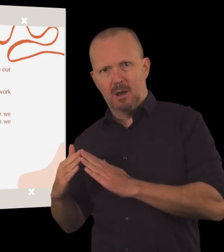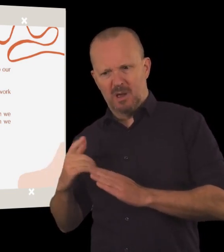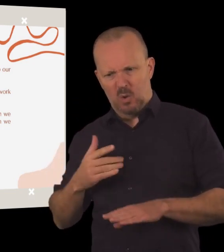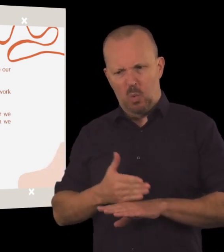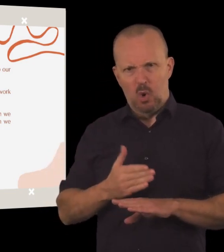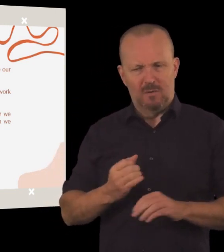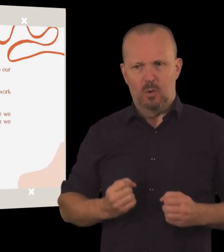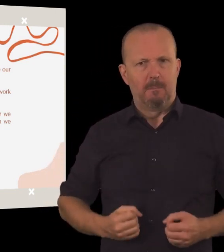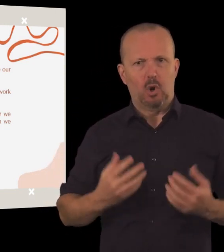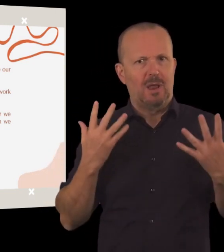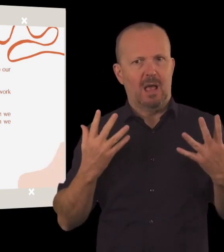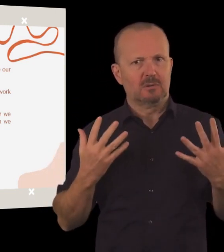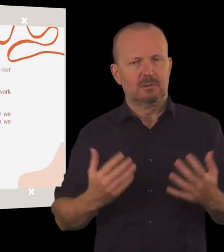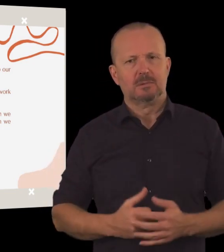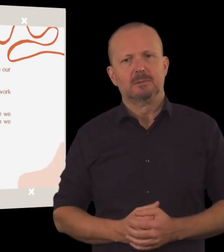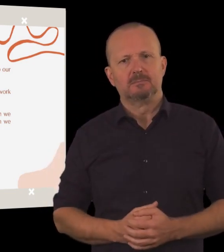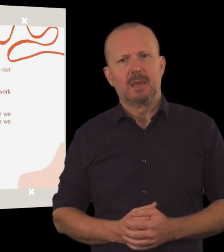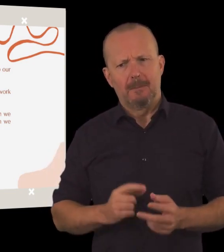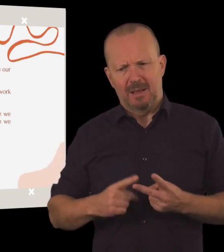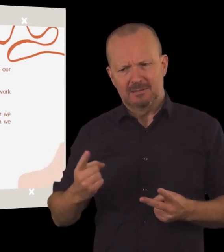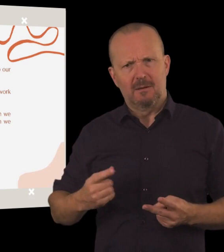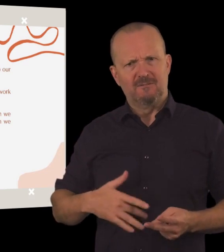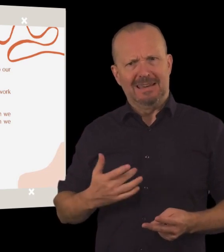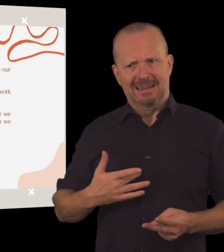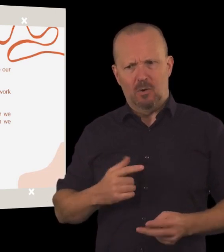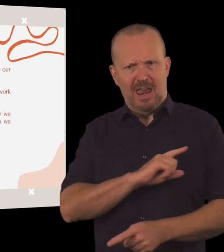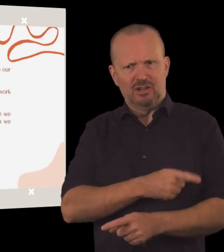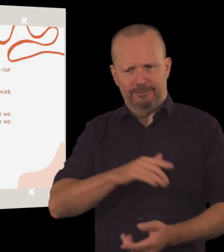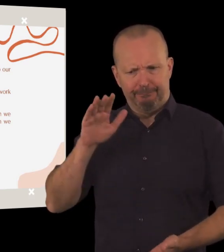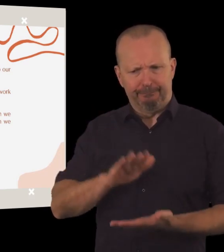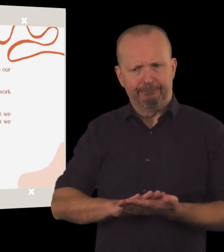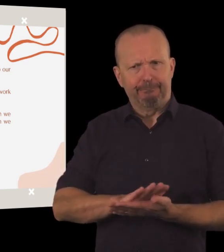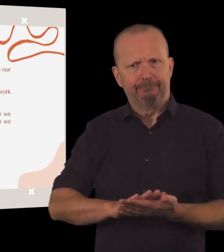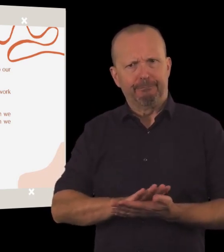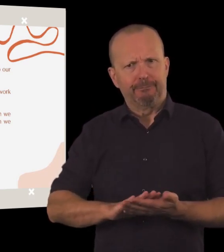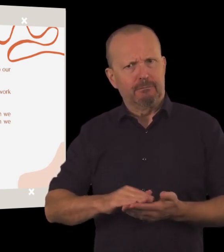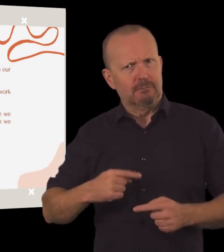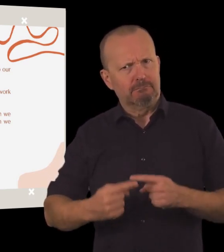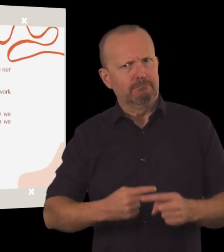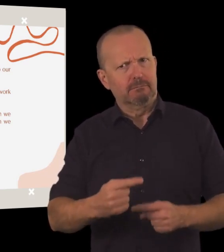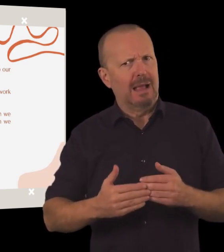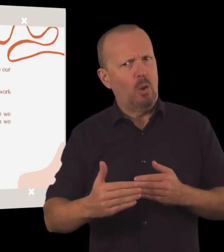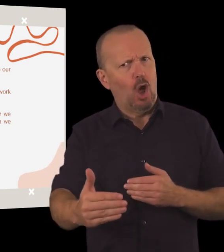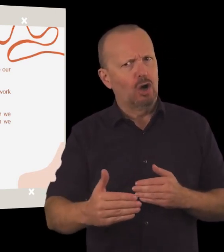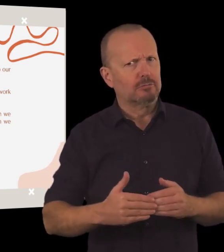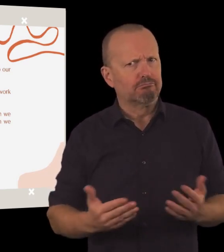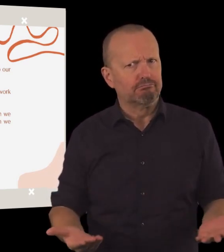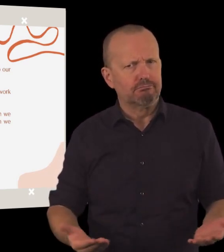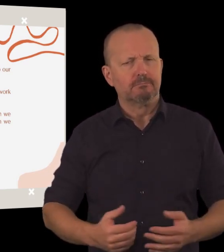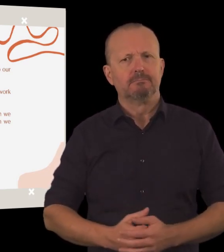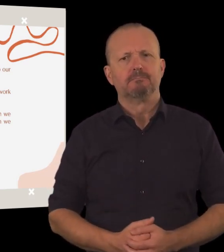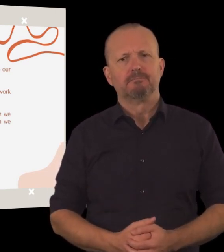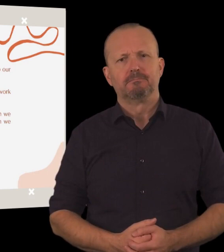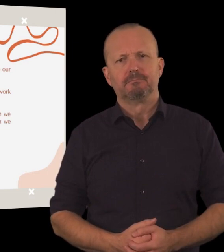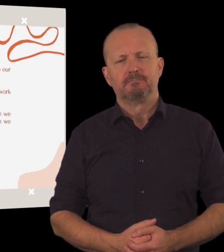We give so much of ourselves physically, mentally, emotionally, and spiritually to our artists